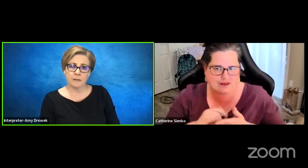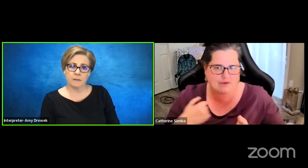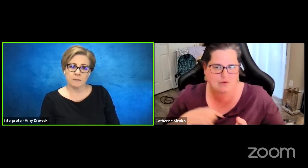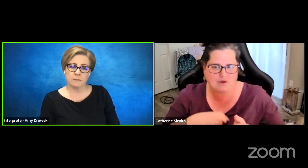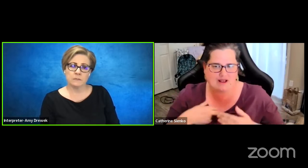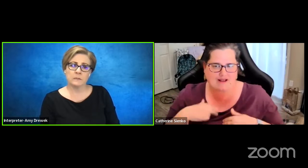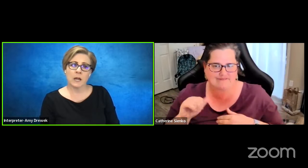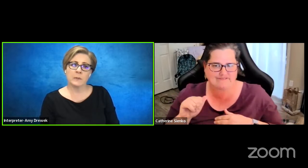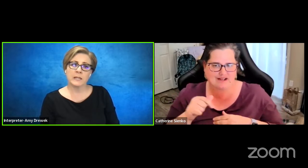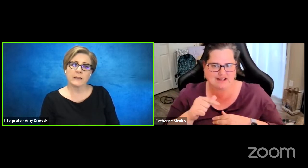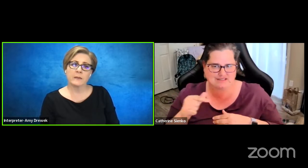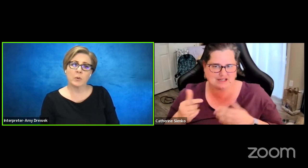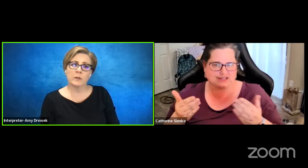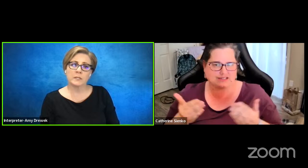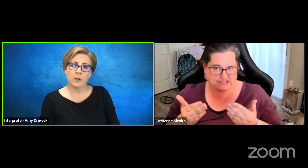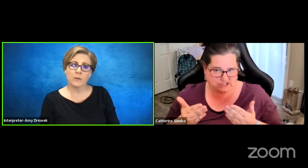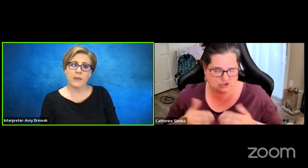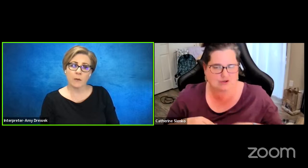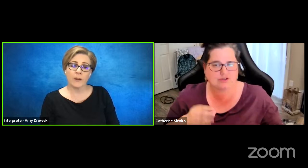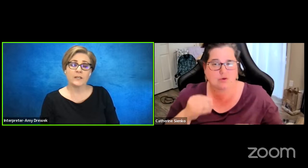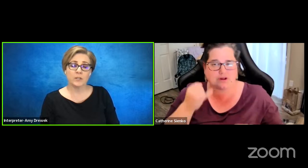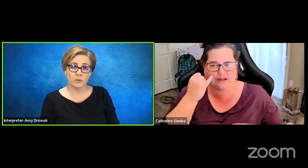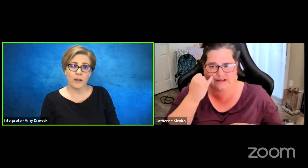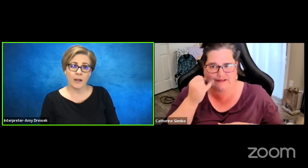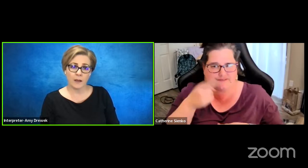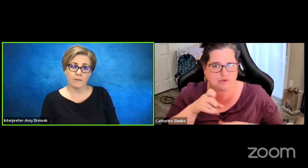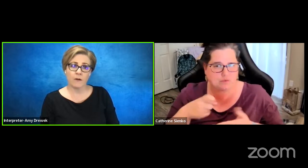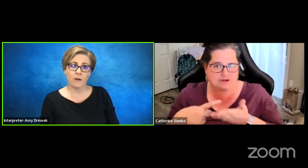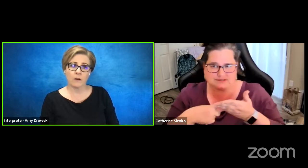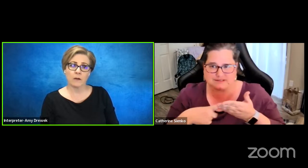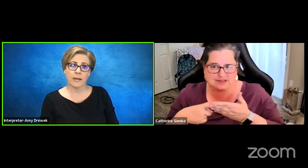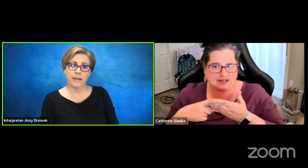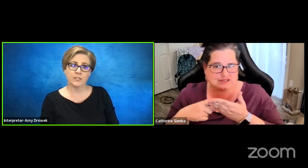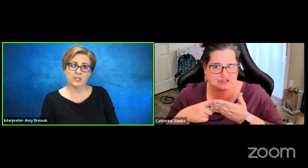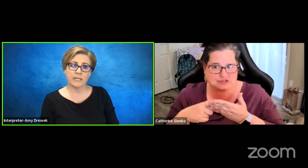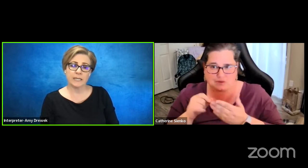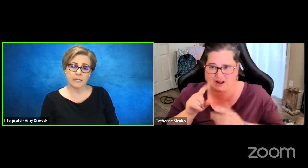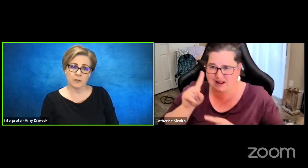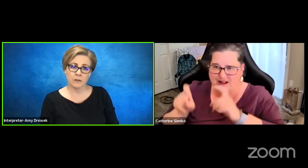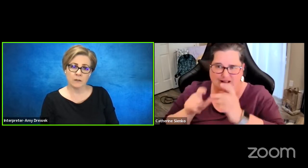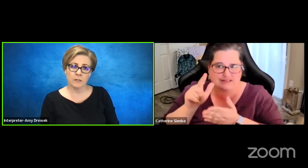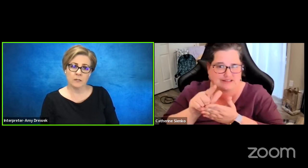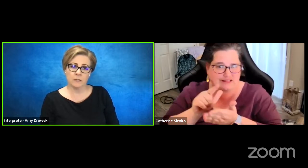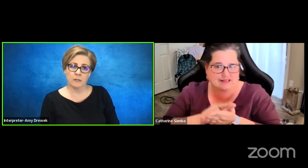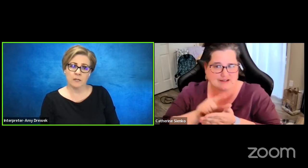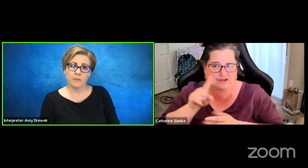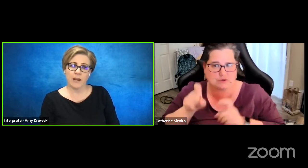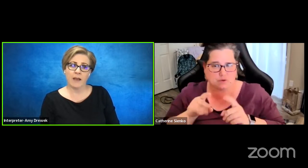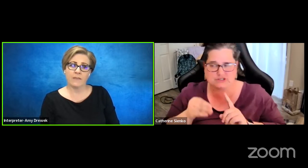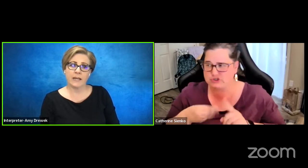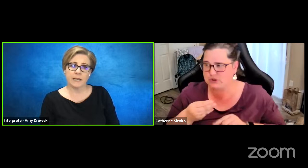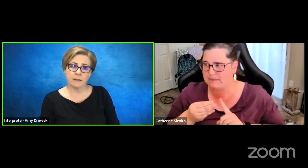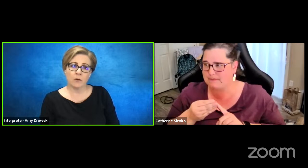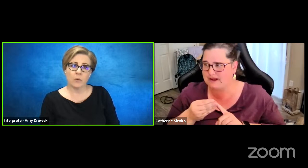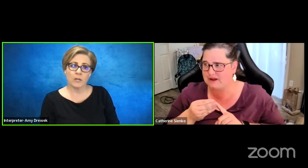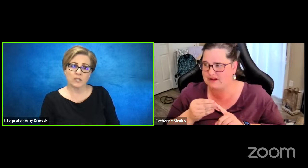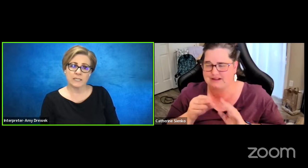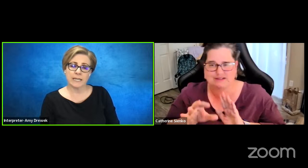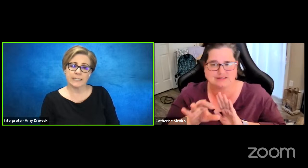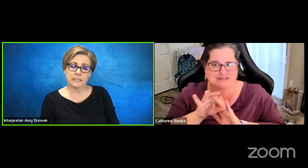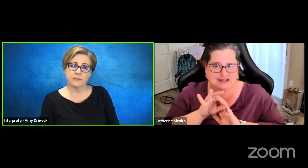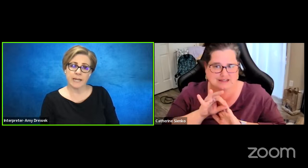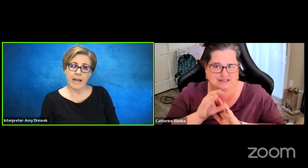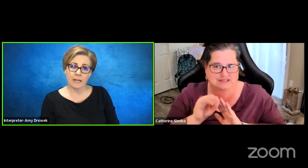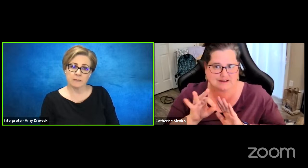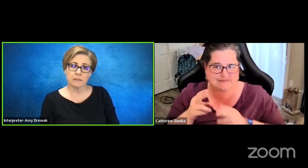Before we dive in, I would like the board to know that we do have our AAG here. If we have any